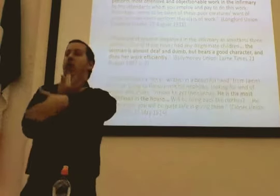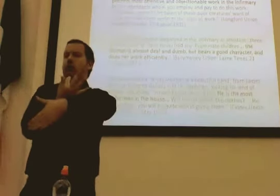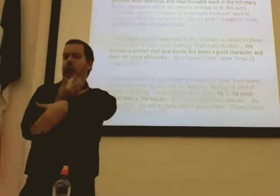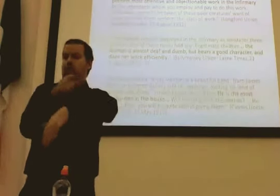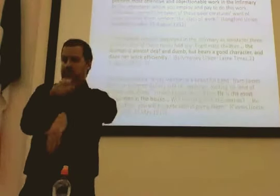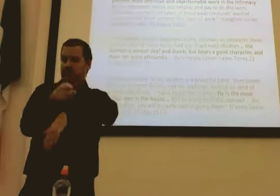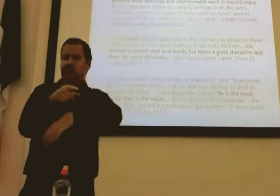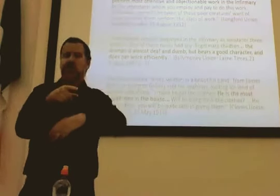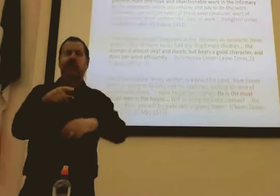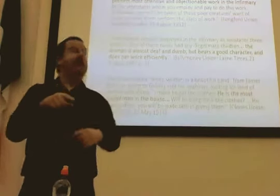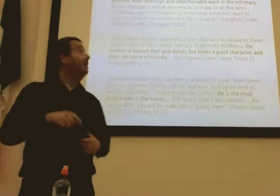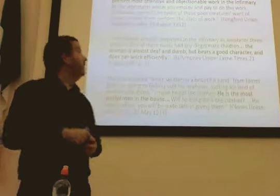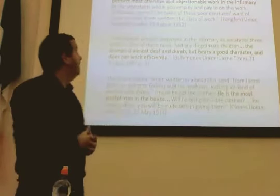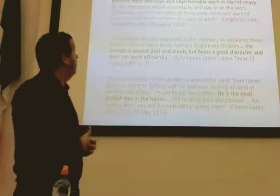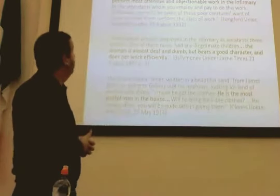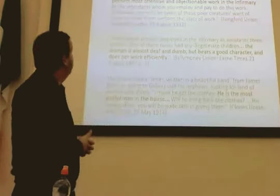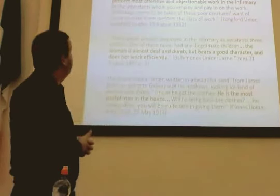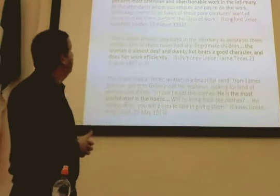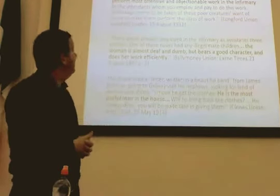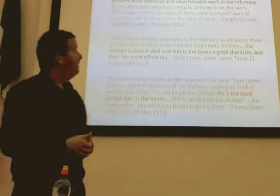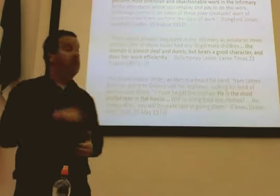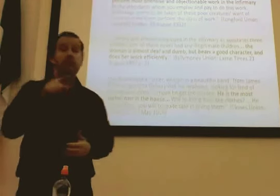I have 3 examples. One is from Longford,